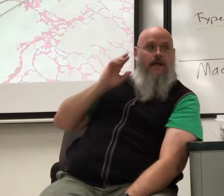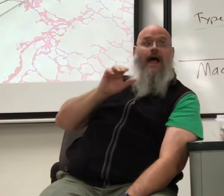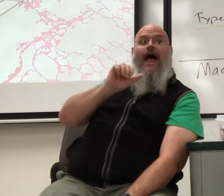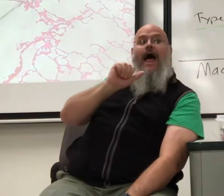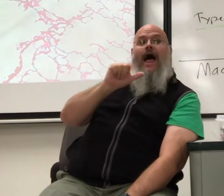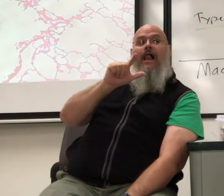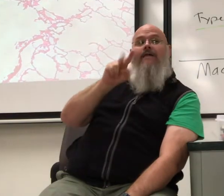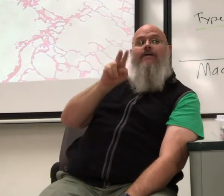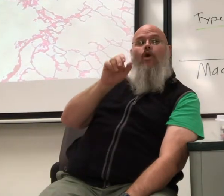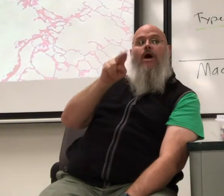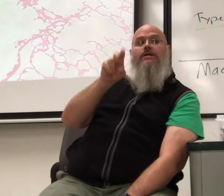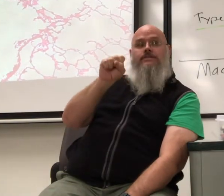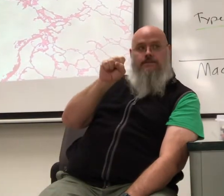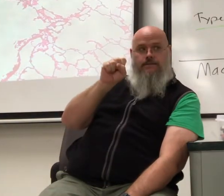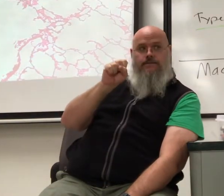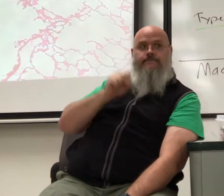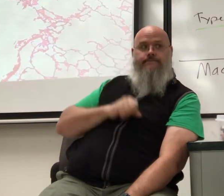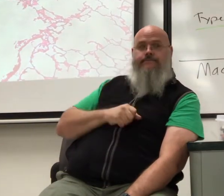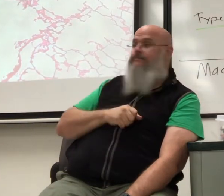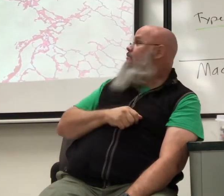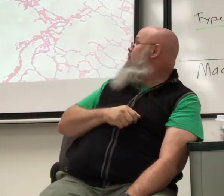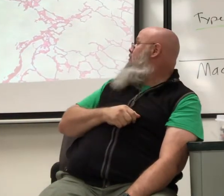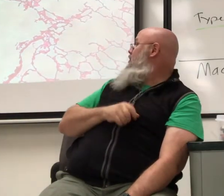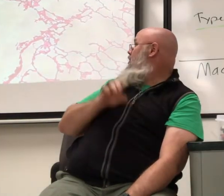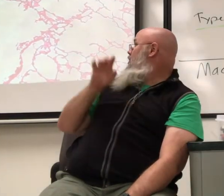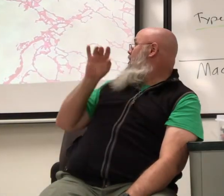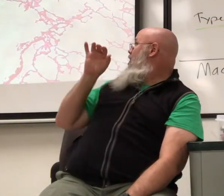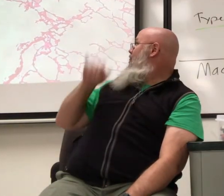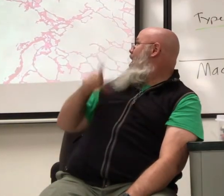Alveolus. What do you think this is?